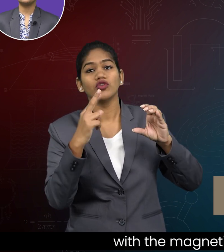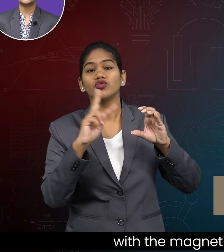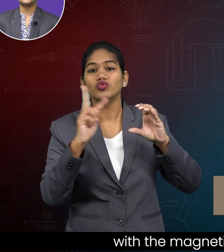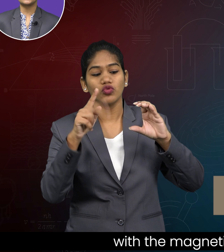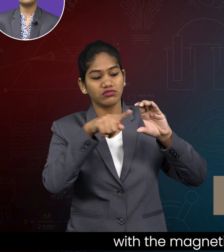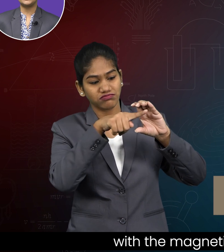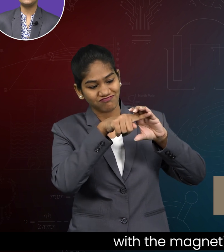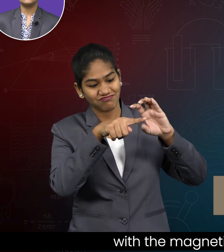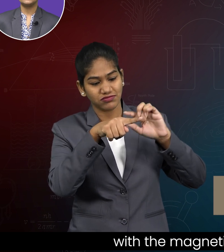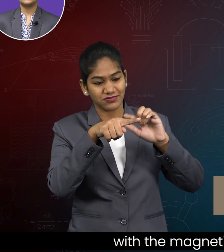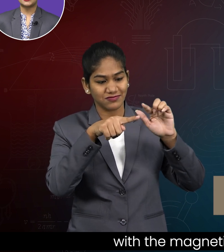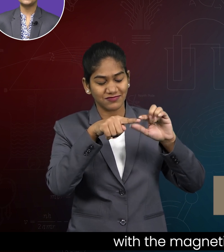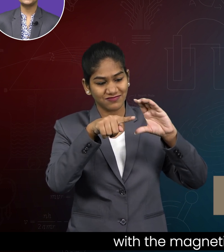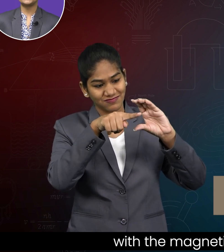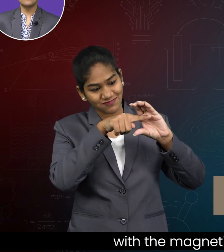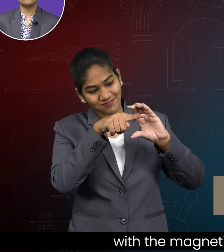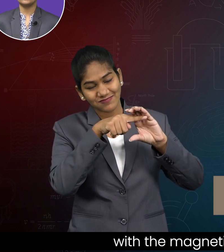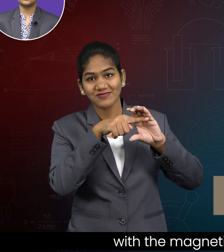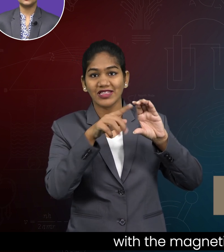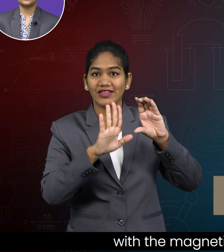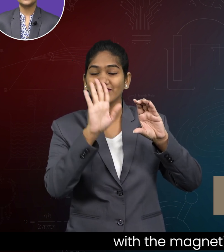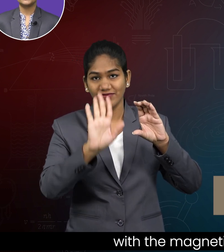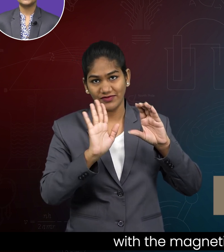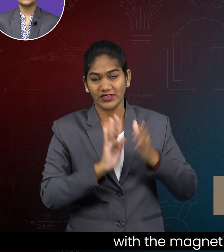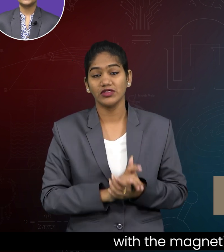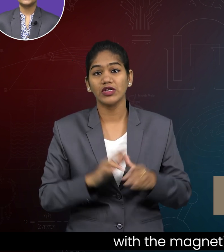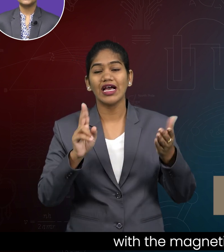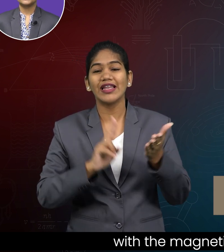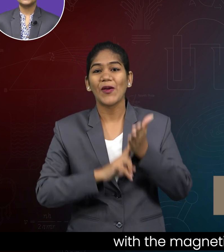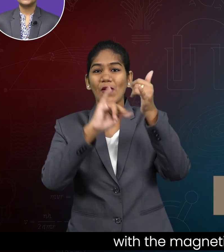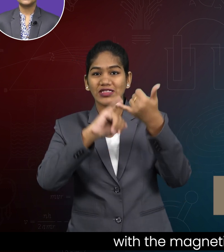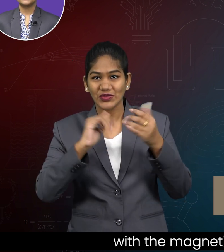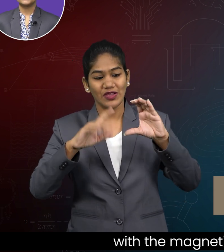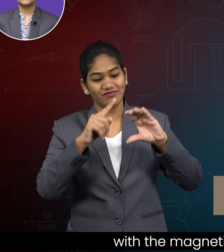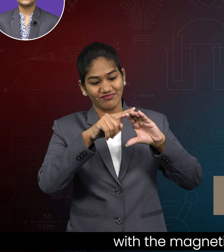with the magnetic field directed upwards.